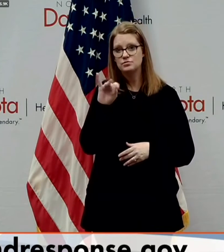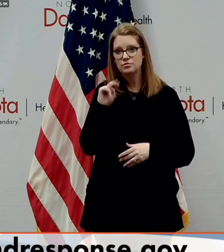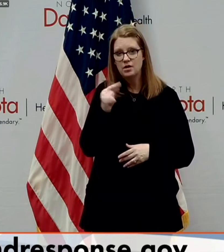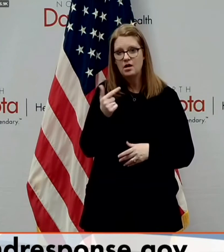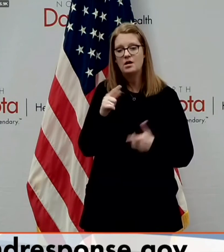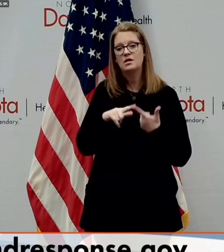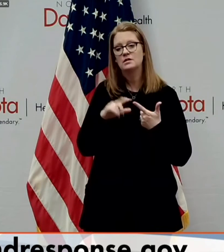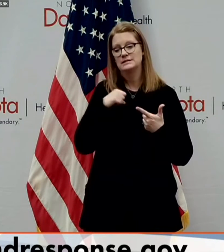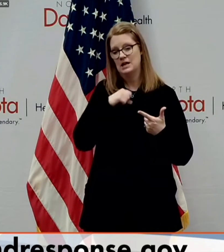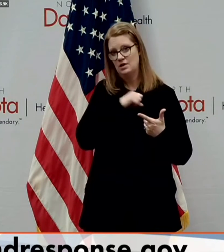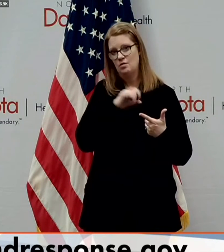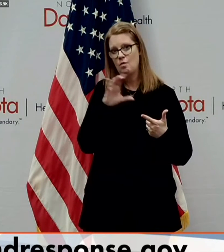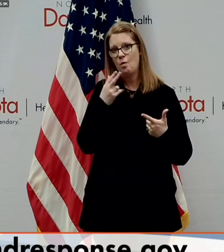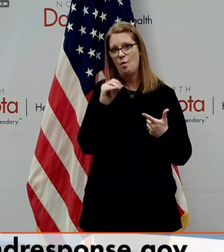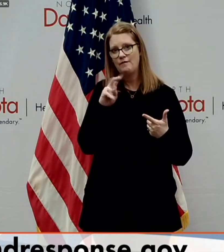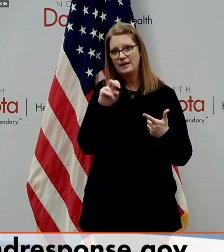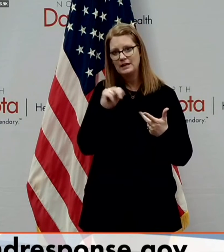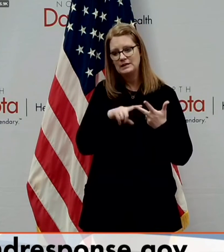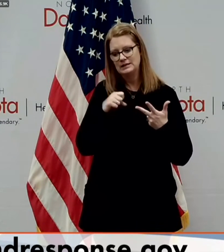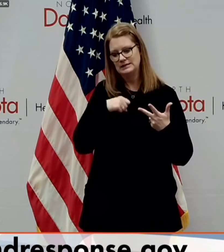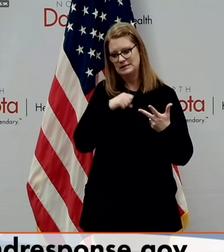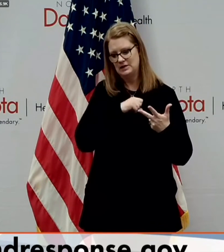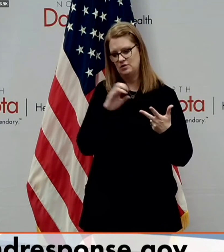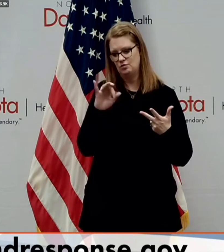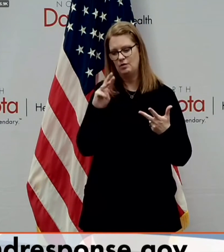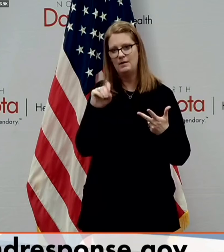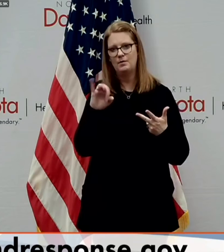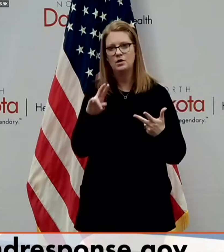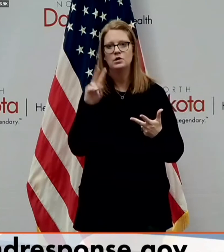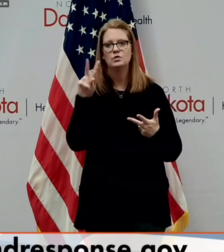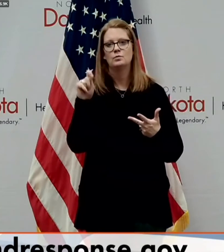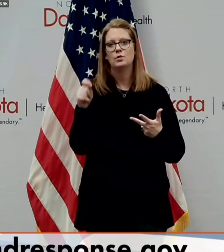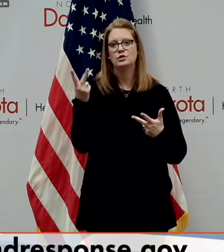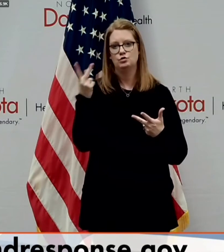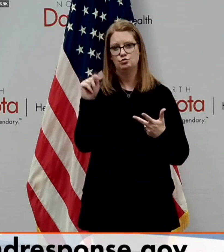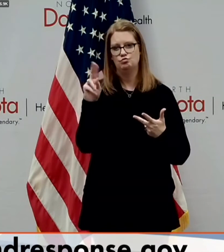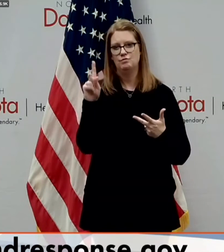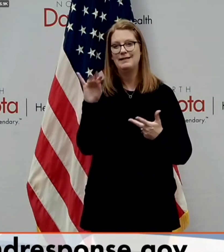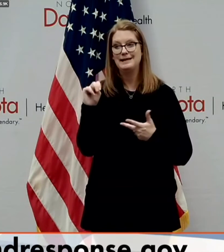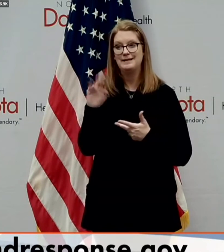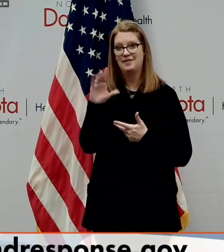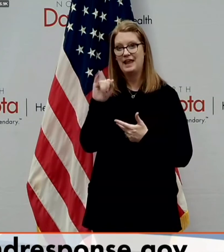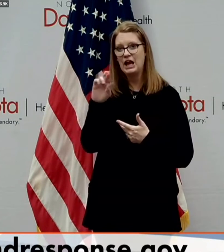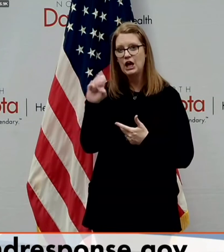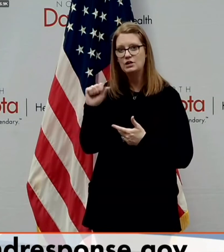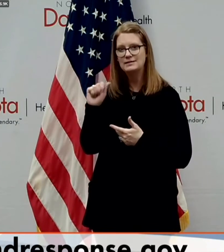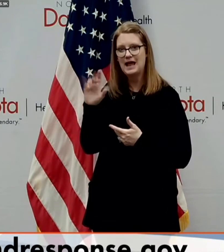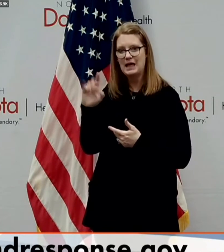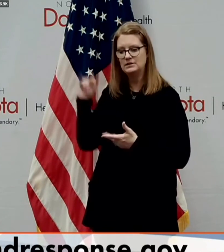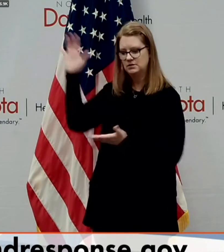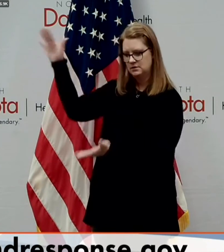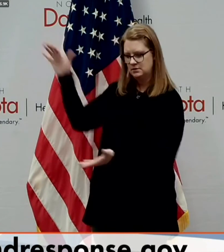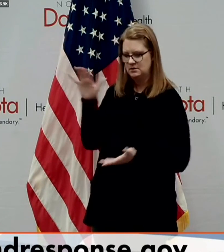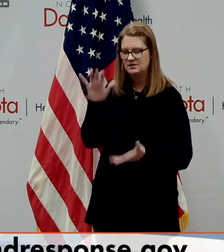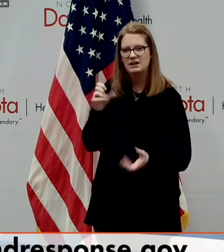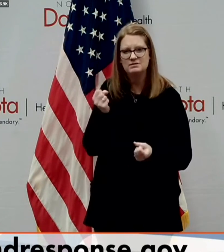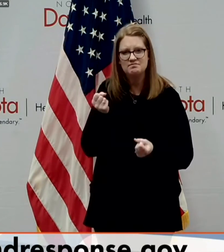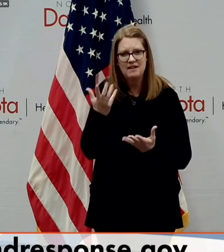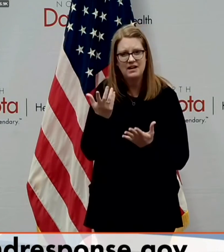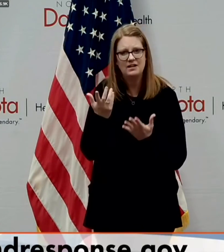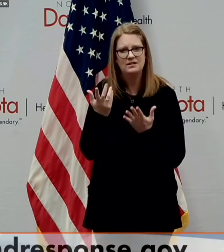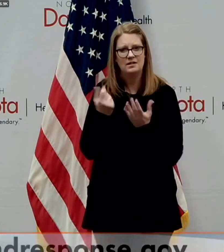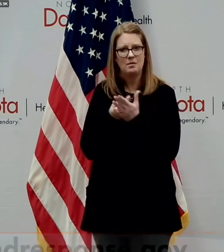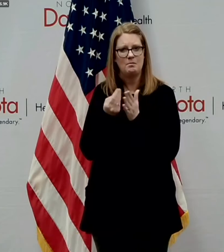Senator Hoeven, there's the 2.2 trillion CARES Act includes many supports through the SBA. You've probably heard about how